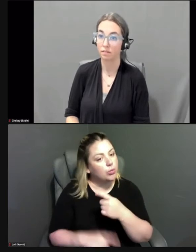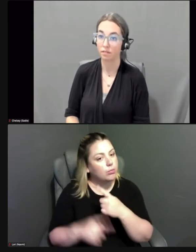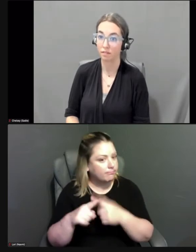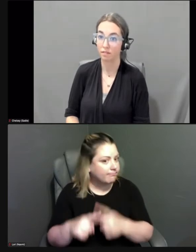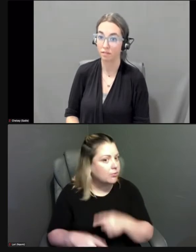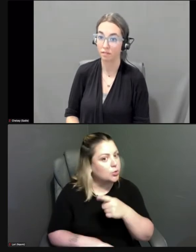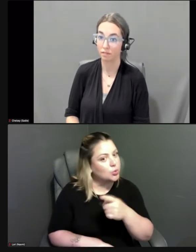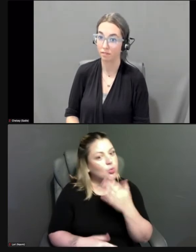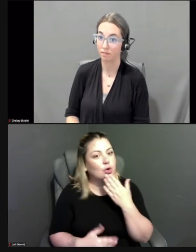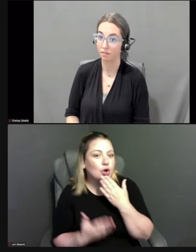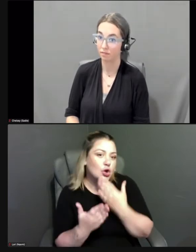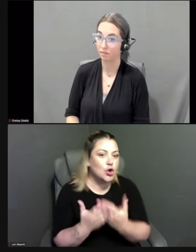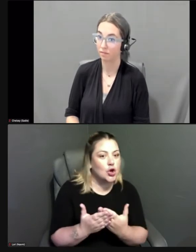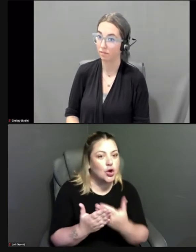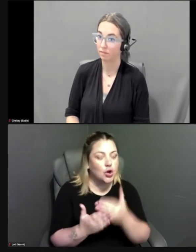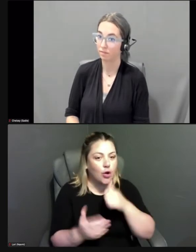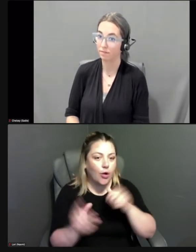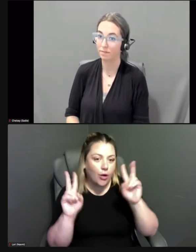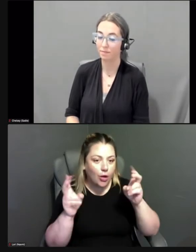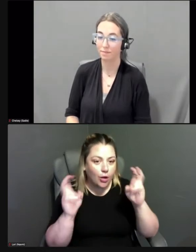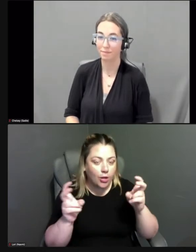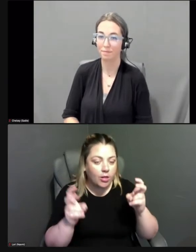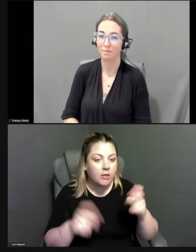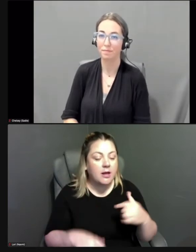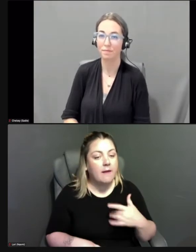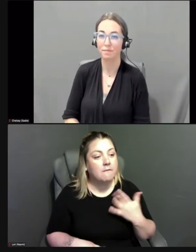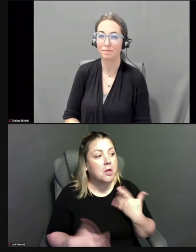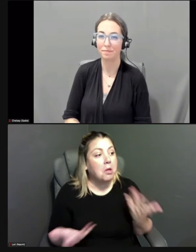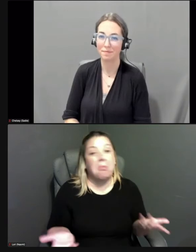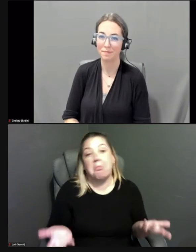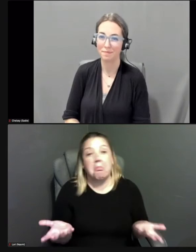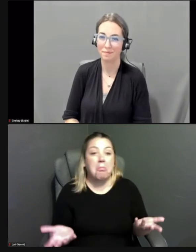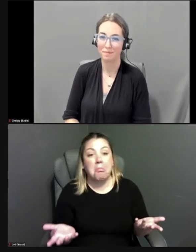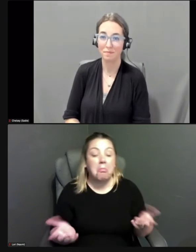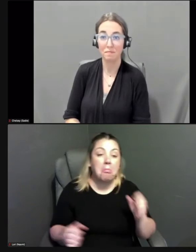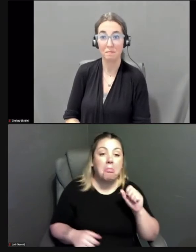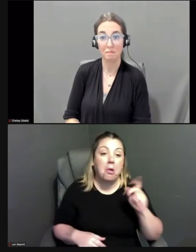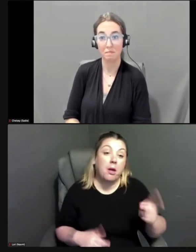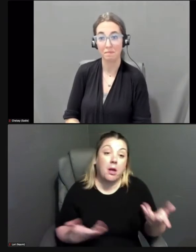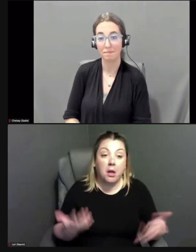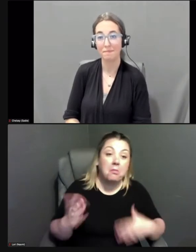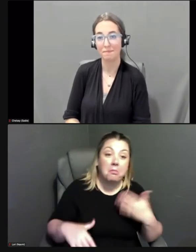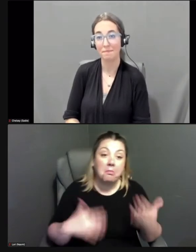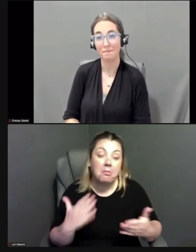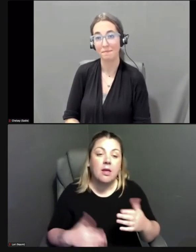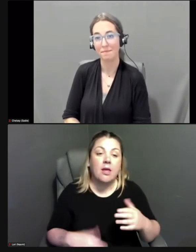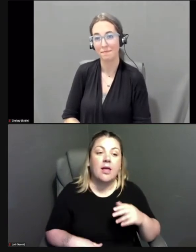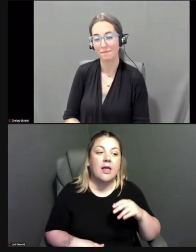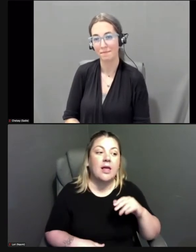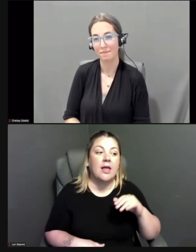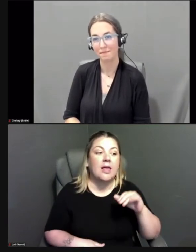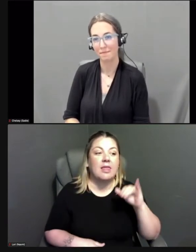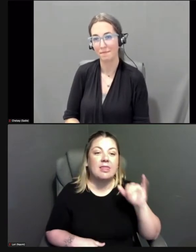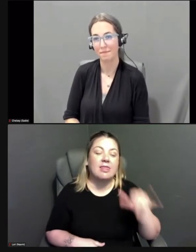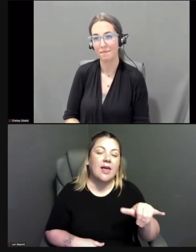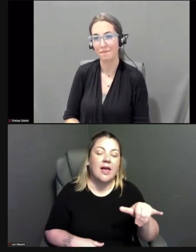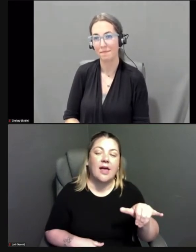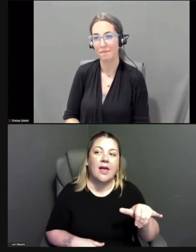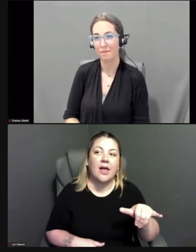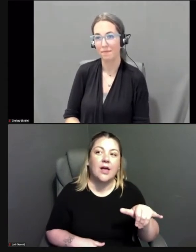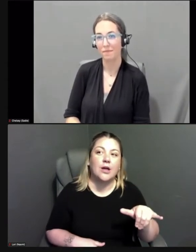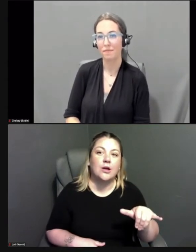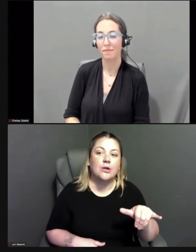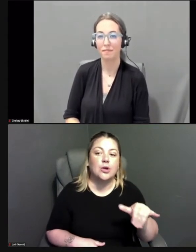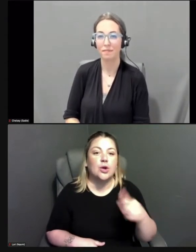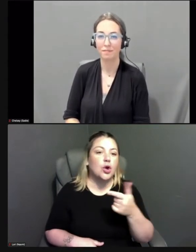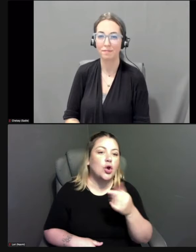was, like I wasn't as thrown off by it. It was very much the like good fatty narrative that like is